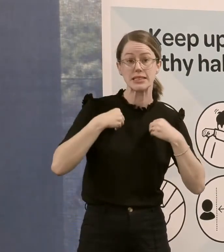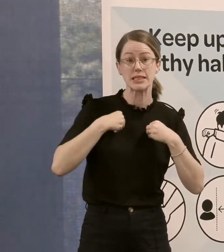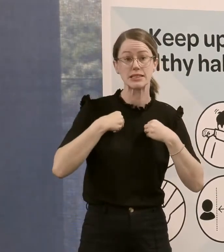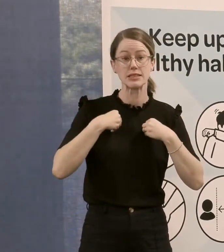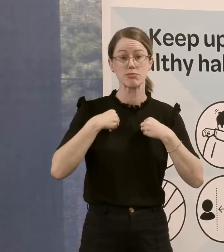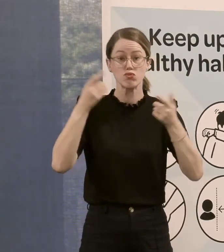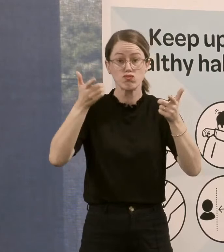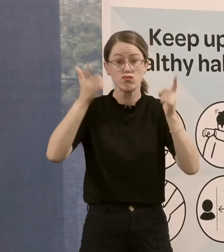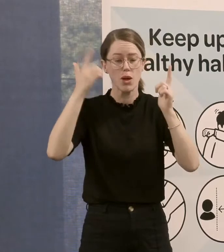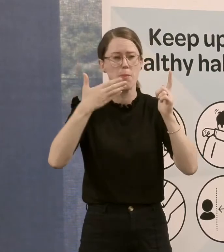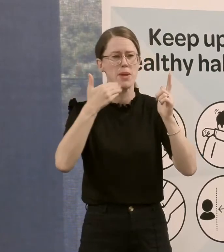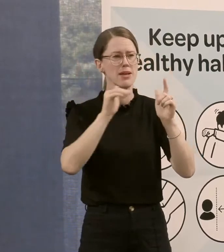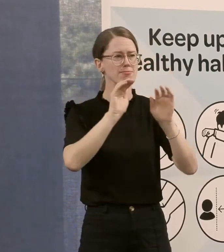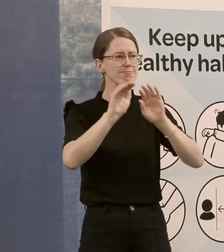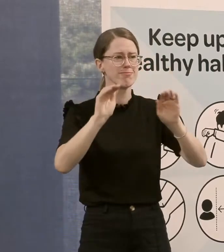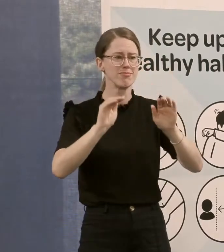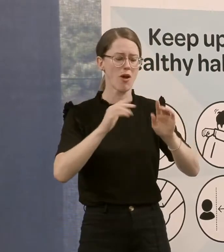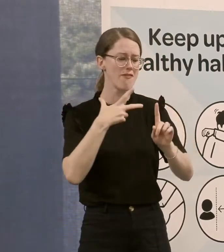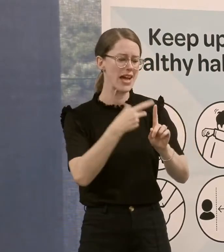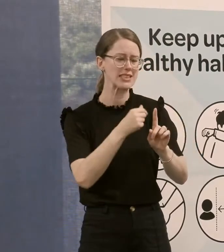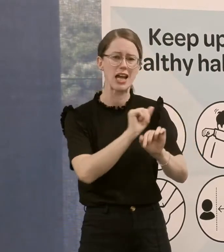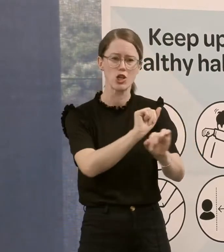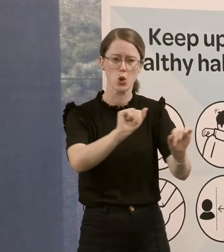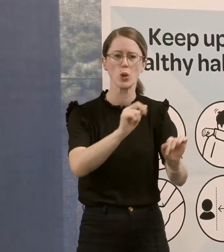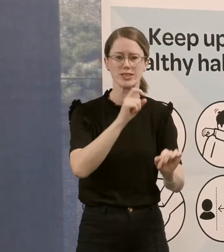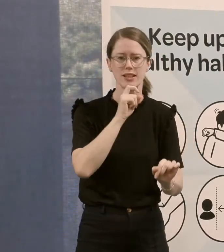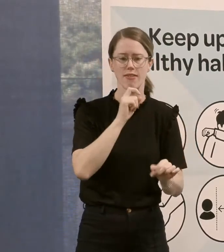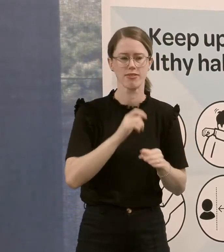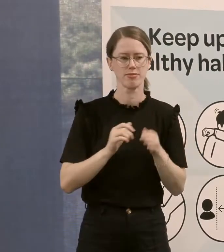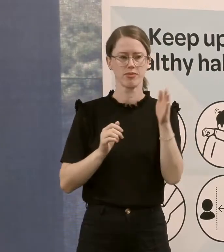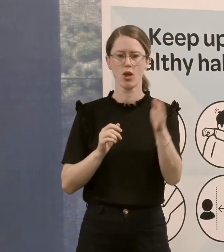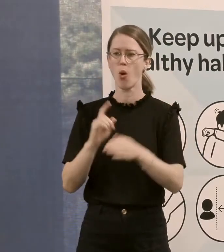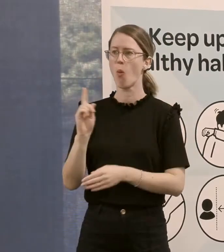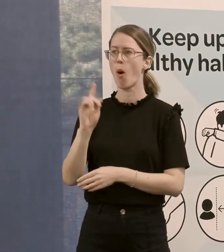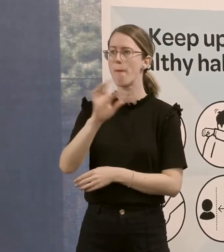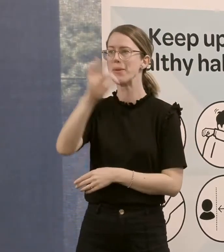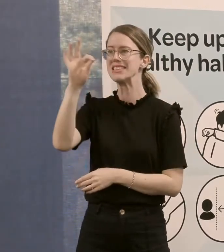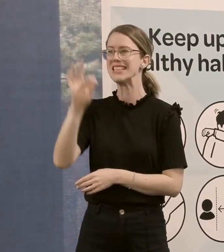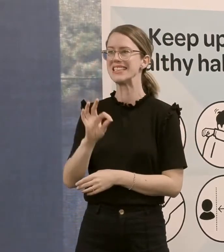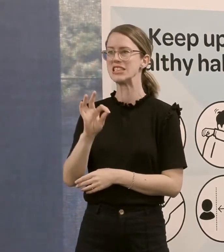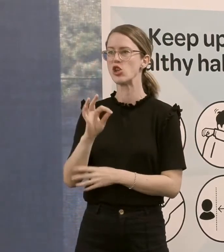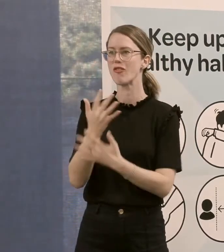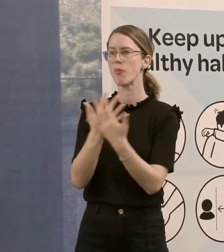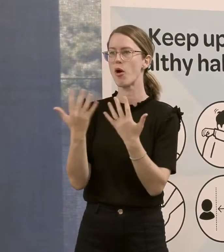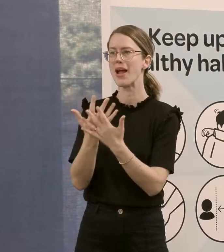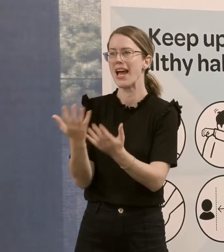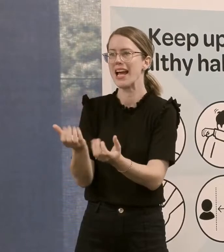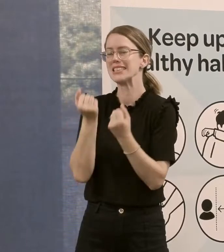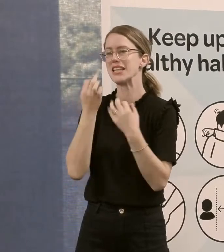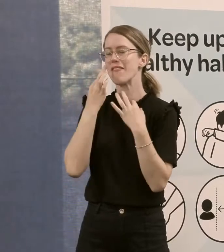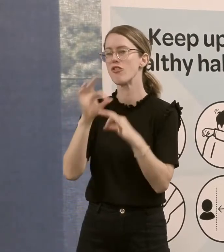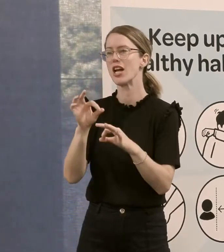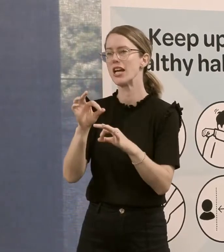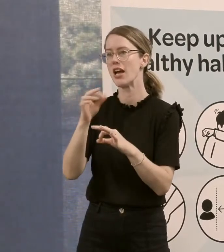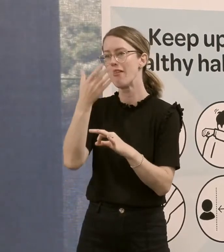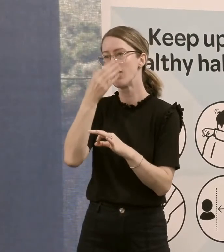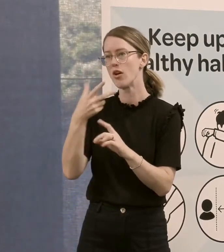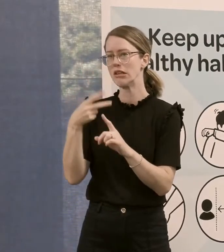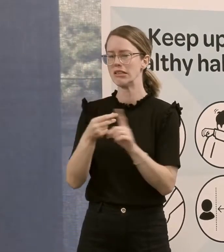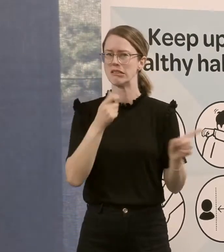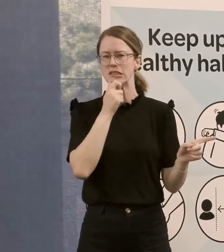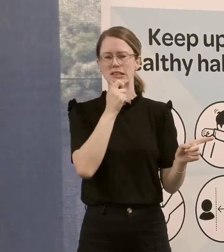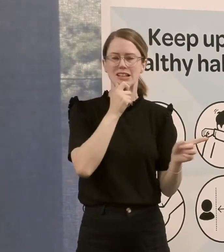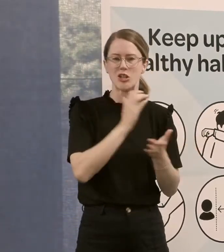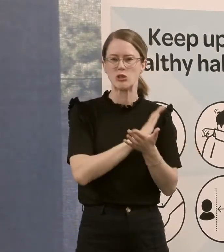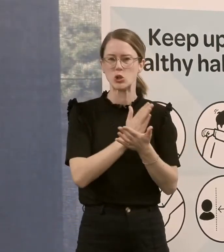them to vaccinate their staff ahead of winter. What percentage of the population is eligible for a free flu shot? Well, you've got me there. I'll have